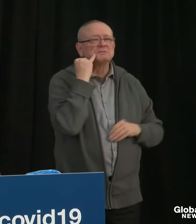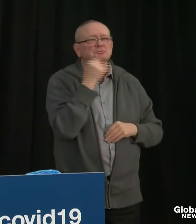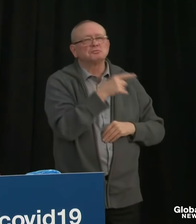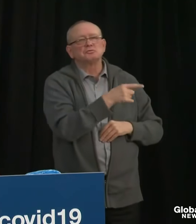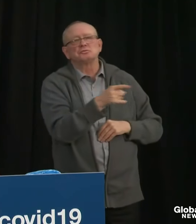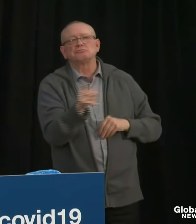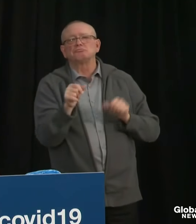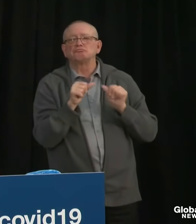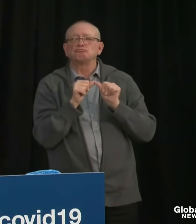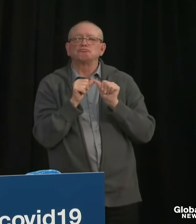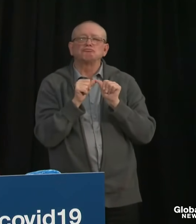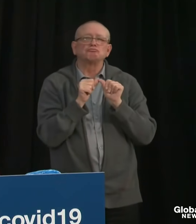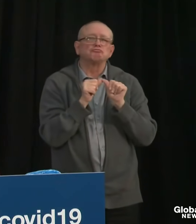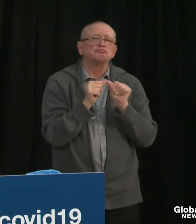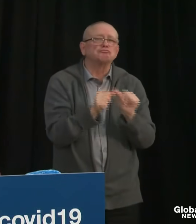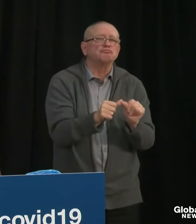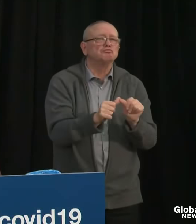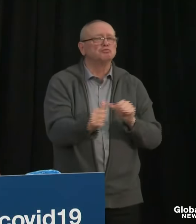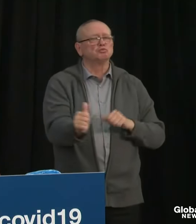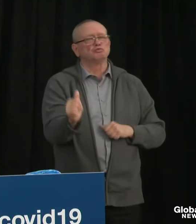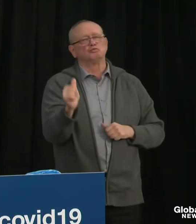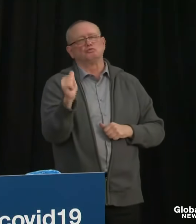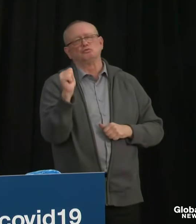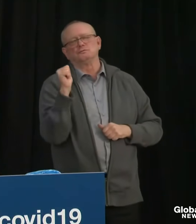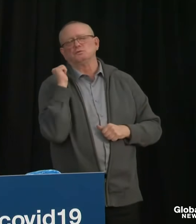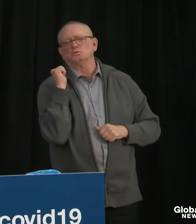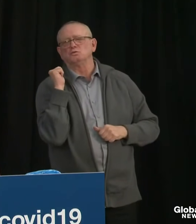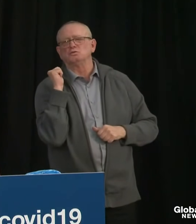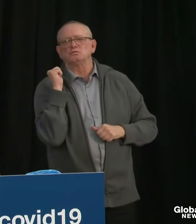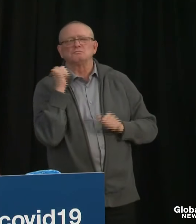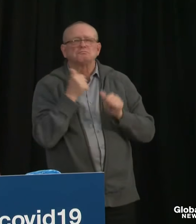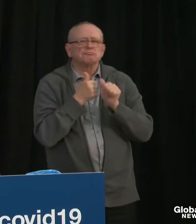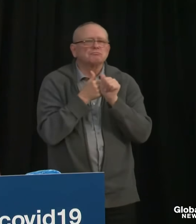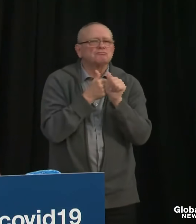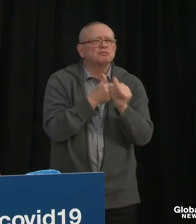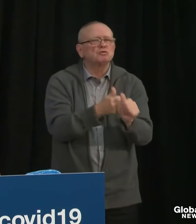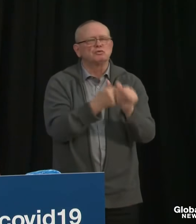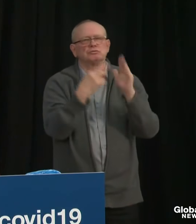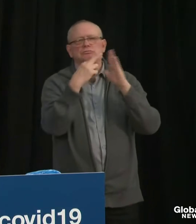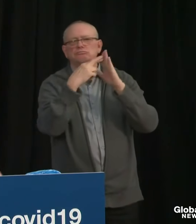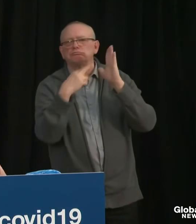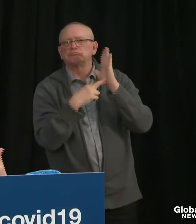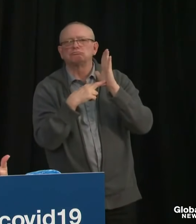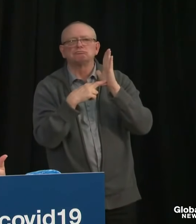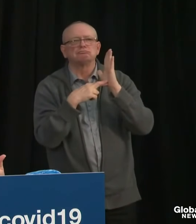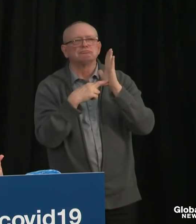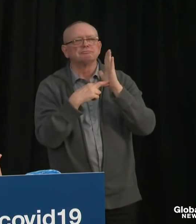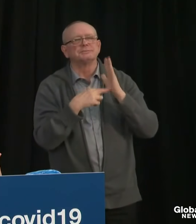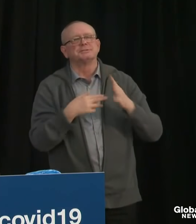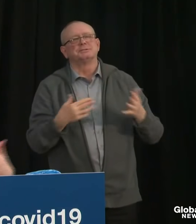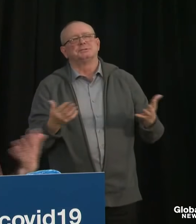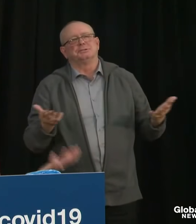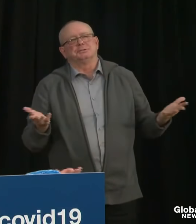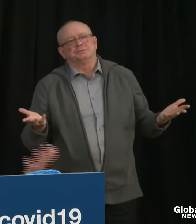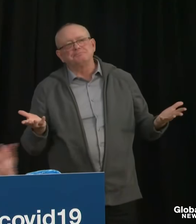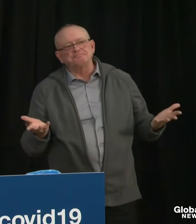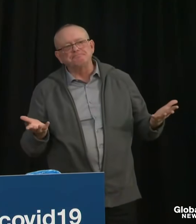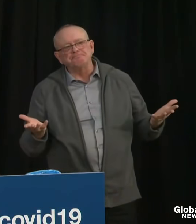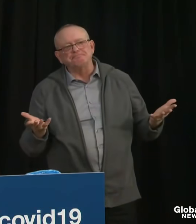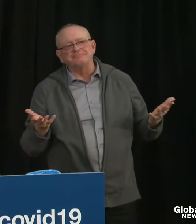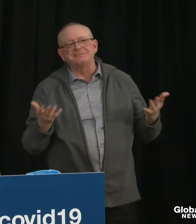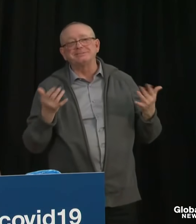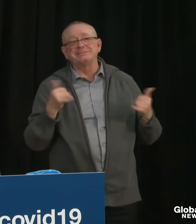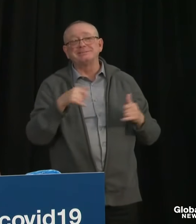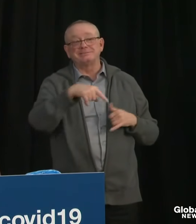just those who may attend those services or who attend a particular event or gathering, but those actions put their broader community